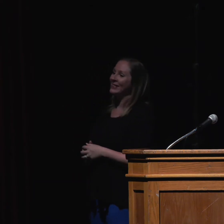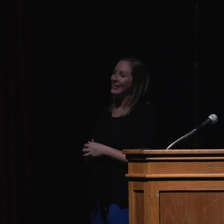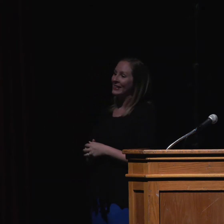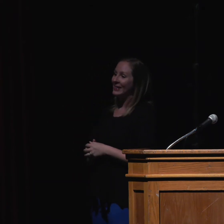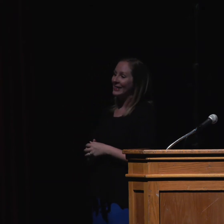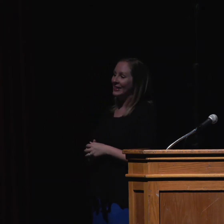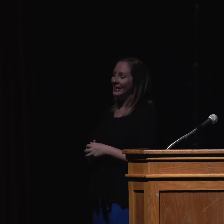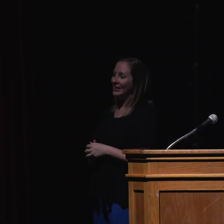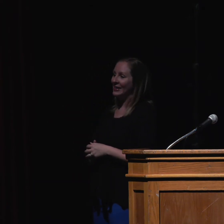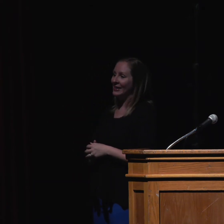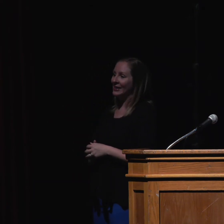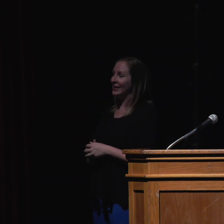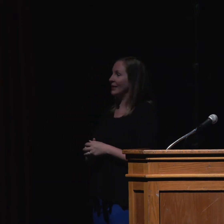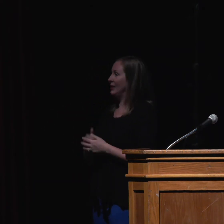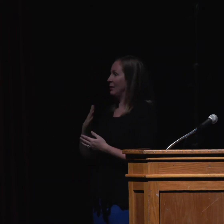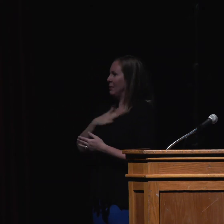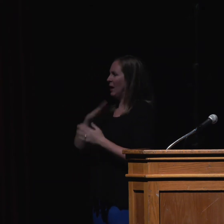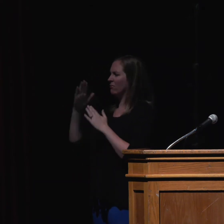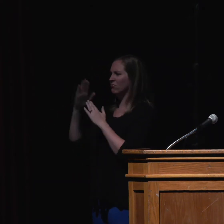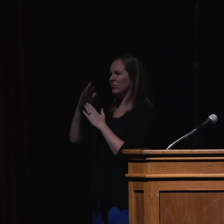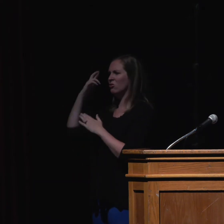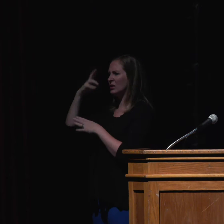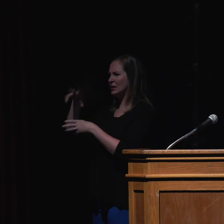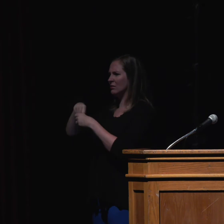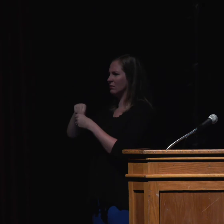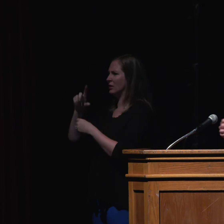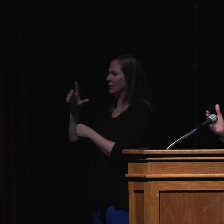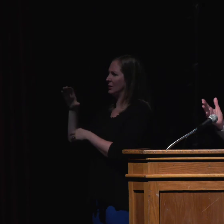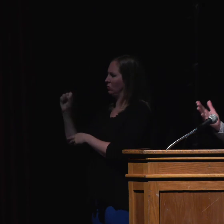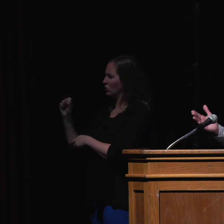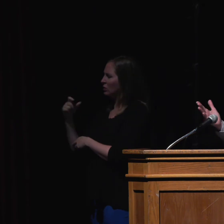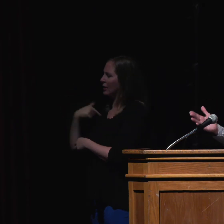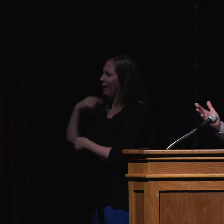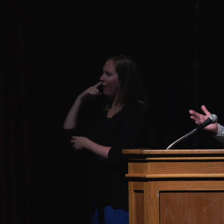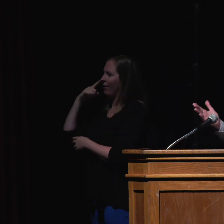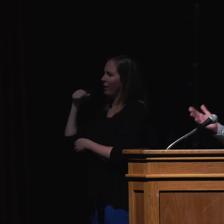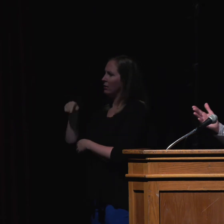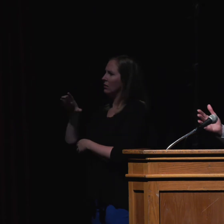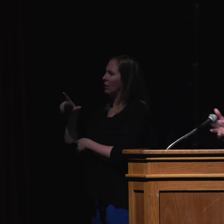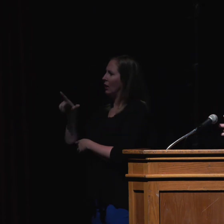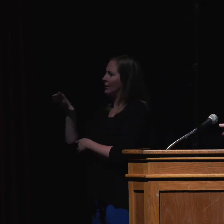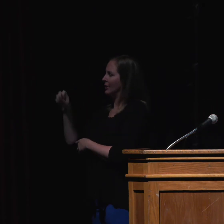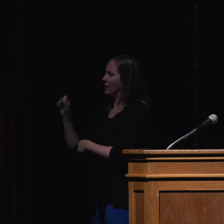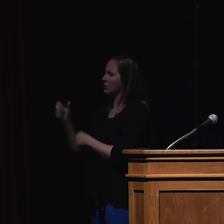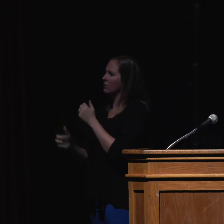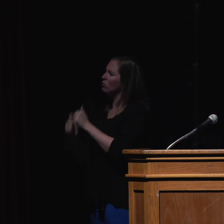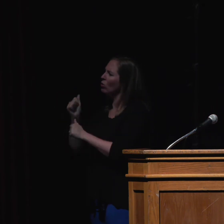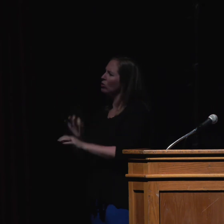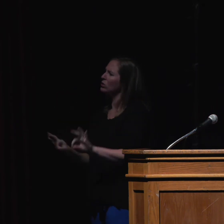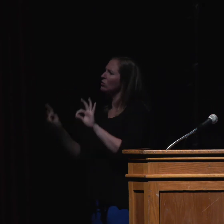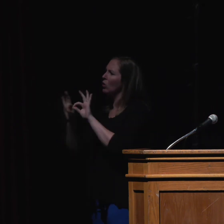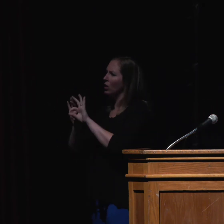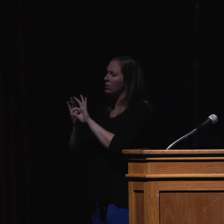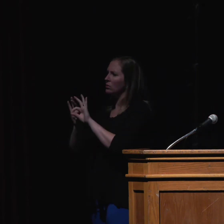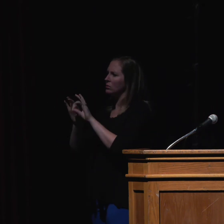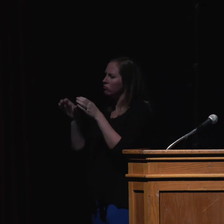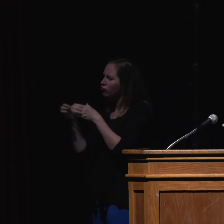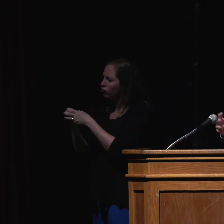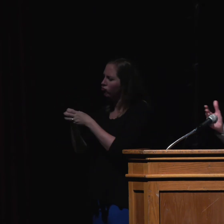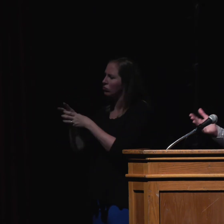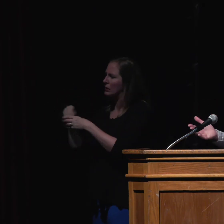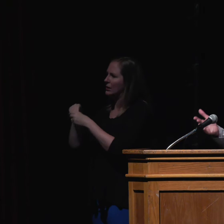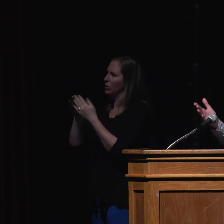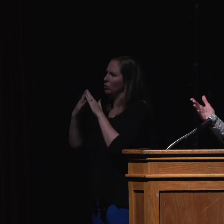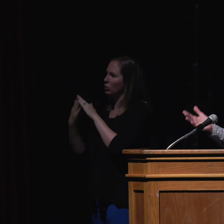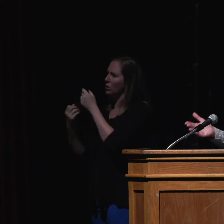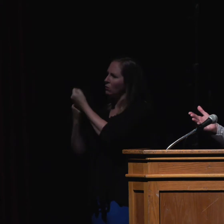My main reason to be on Lynchburg City Schools is because I think Lynchburg City Schools is the most important entity in our community for